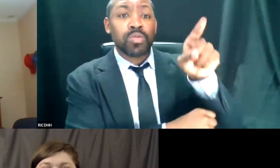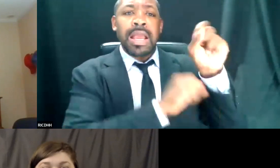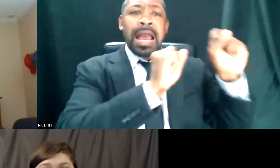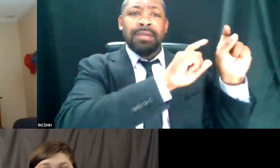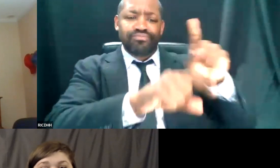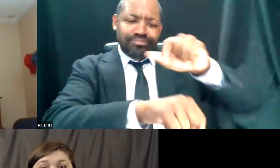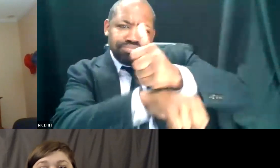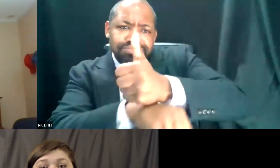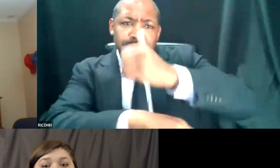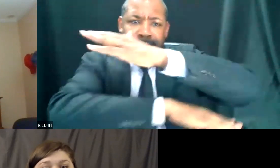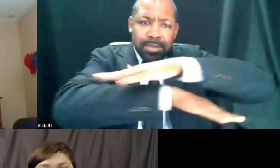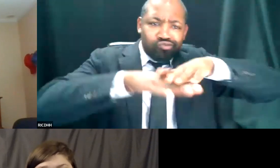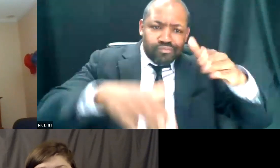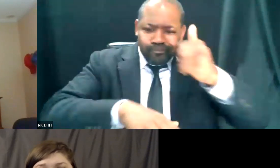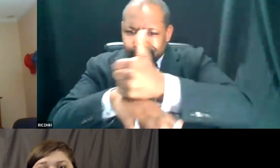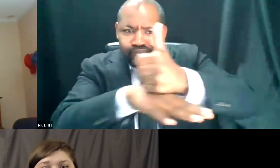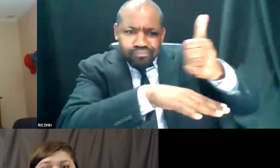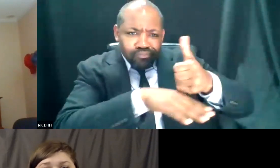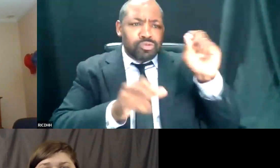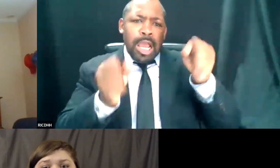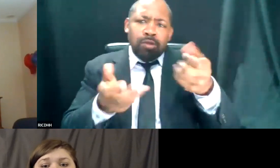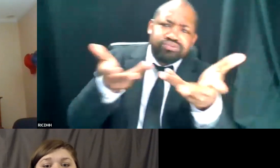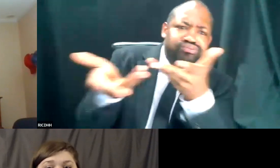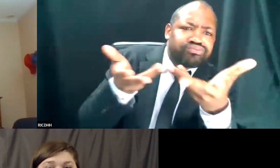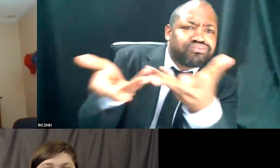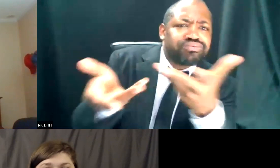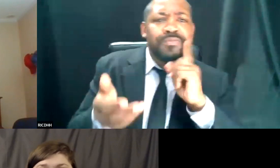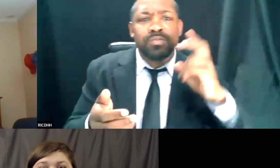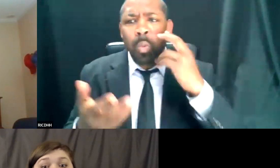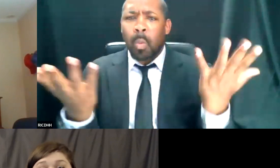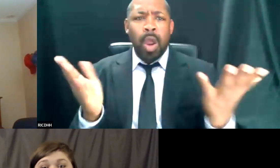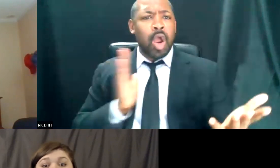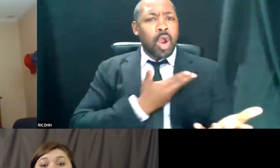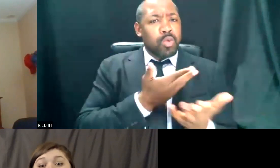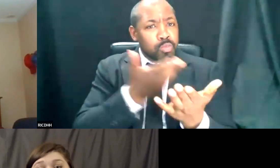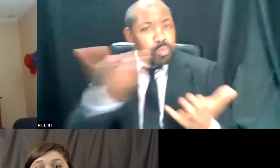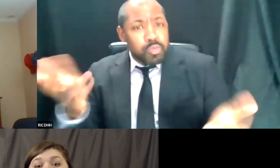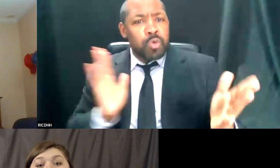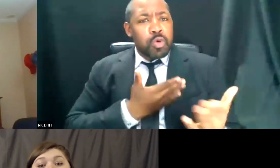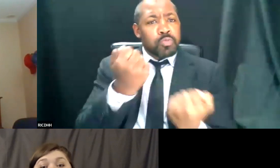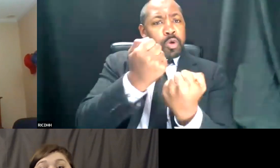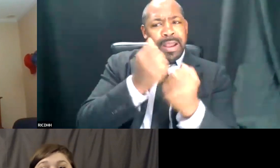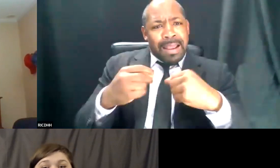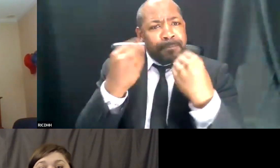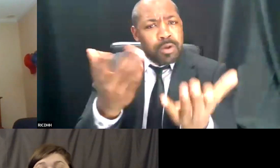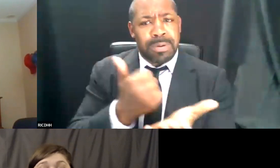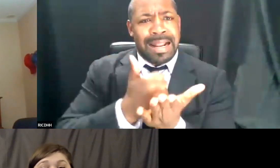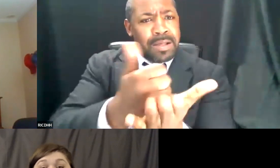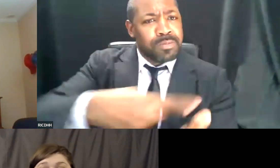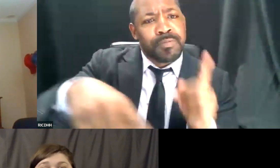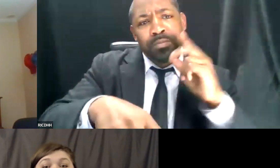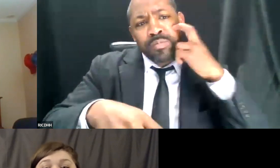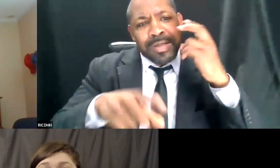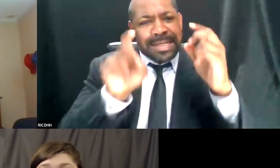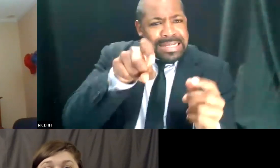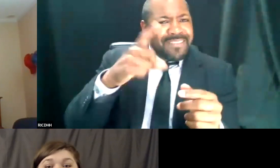deaf-blind, for the stakeholders to be able to come, set up tables, to be able to talk with you all about what deaf-blind